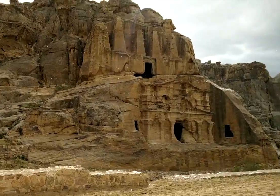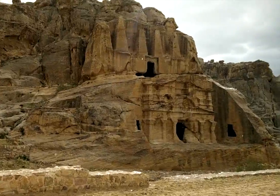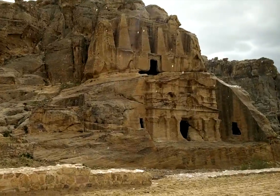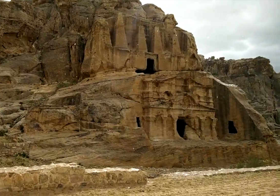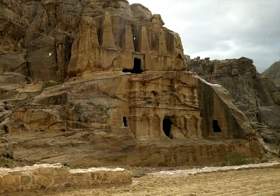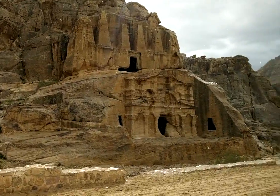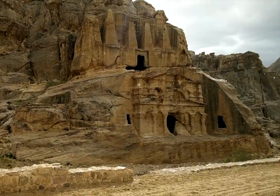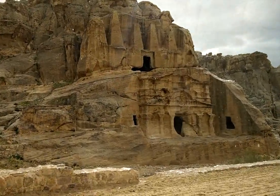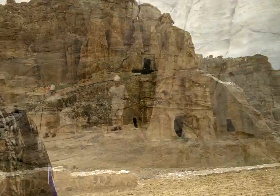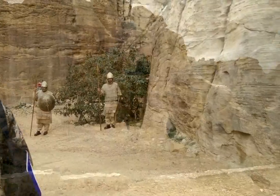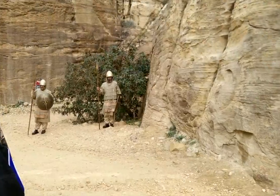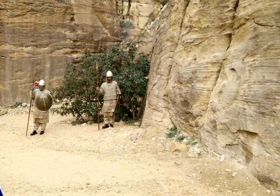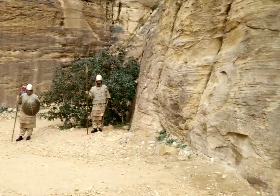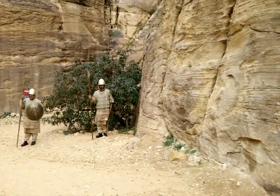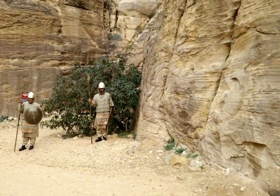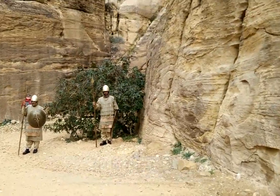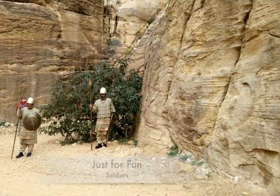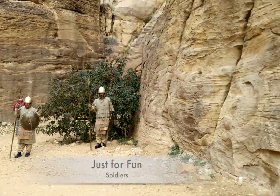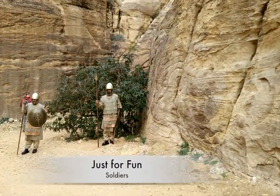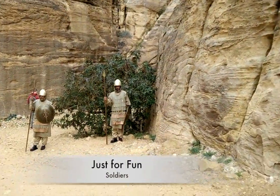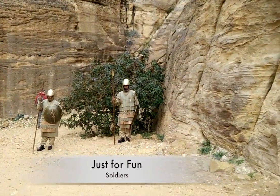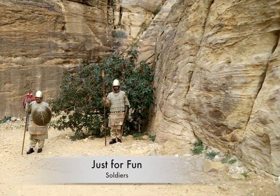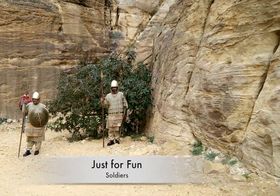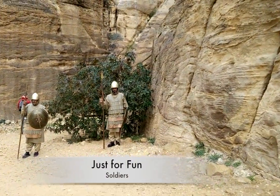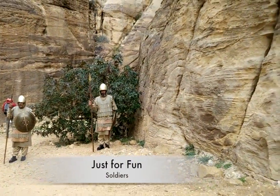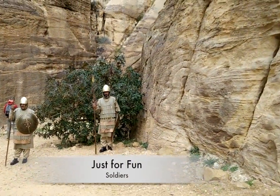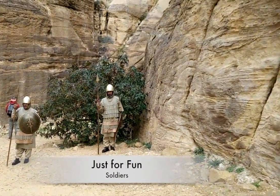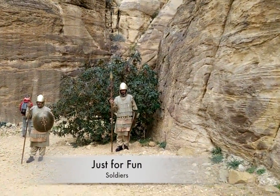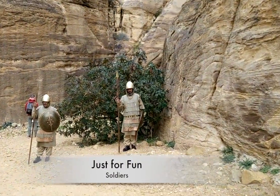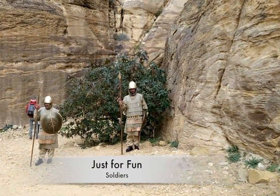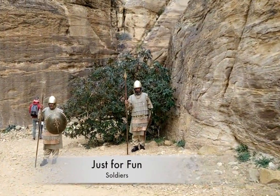This is the city of Petra. We're walking down actually to